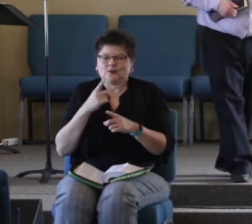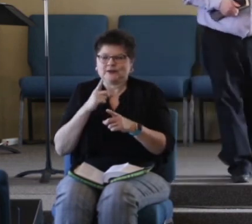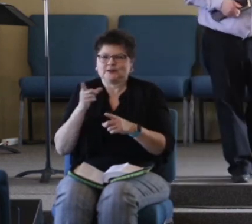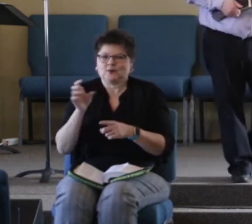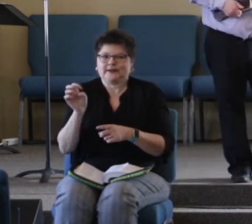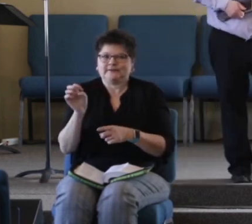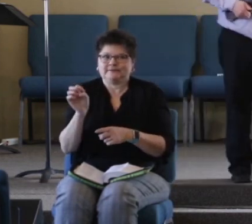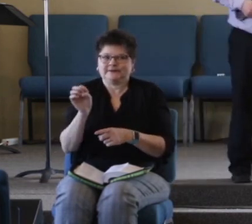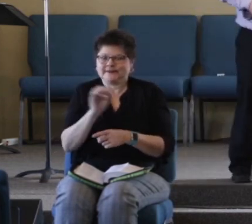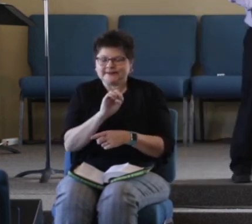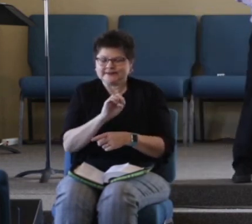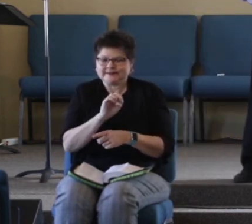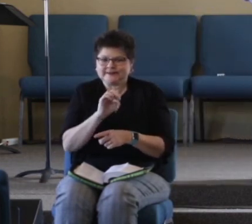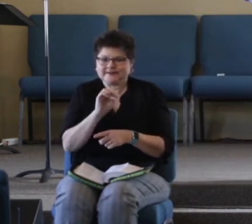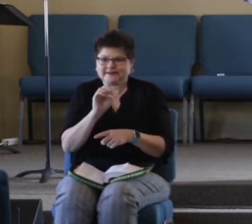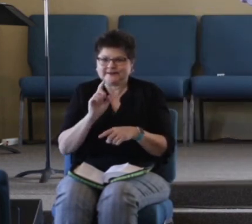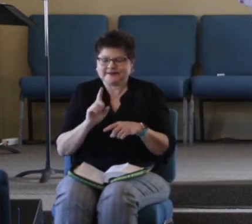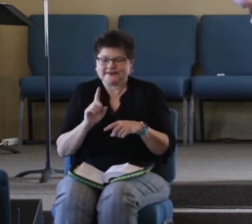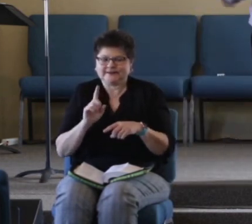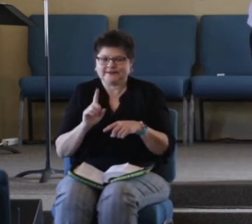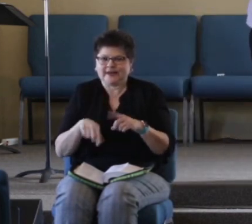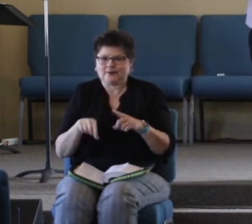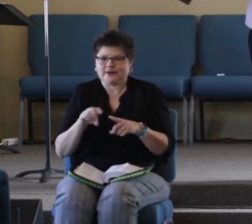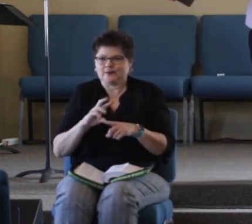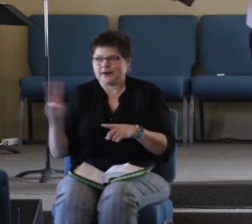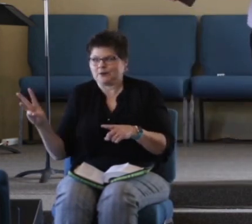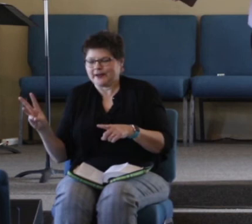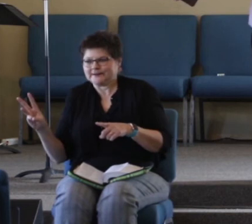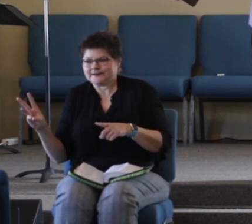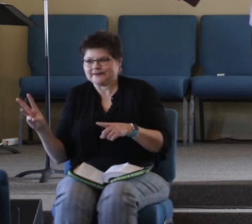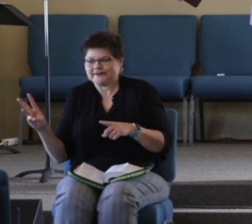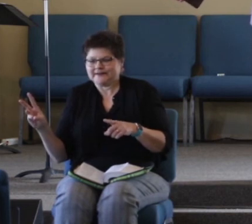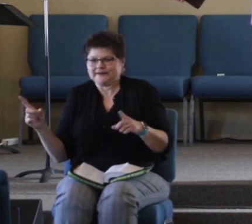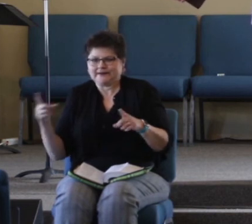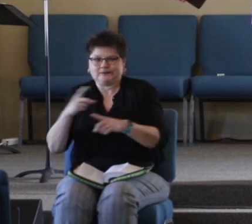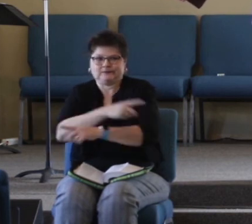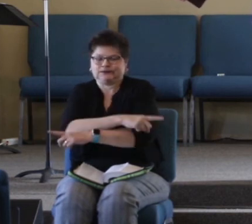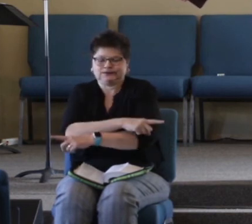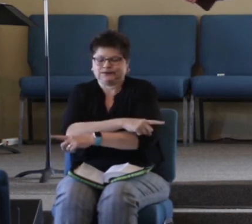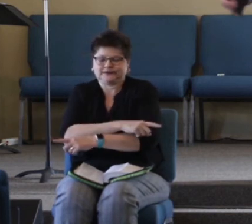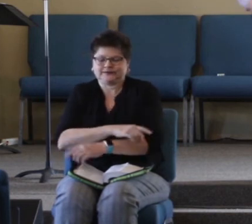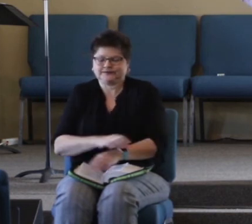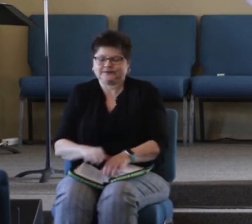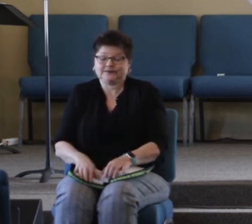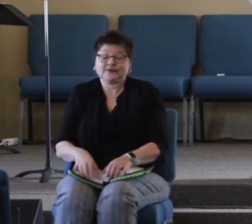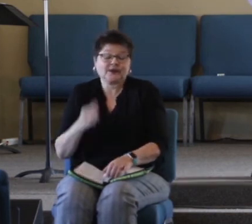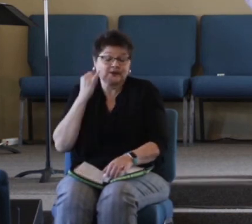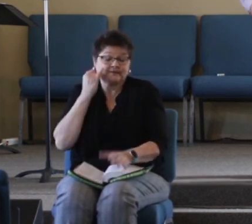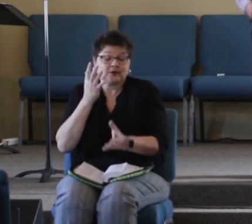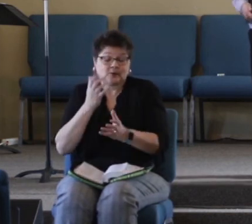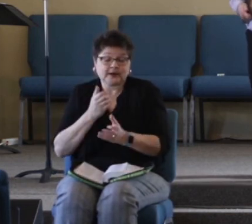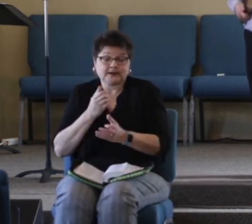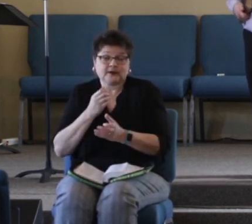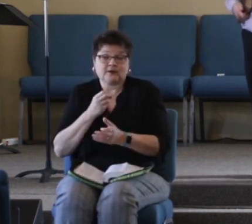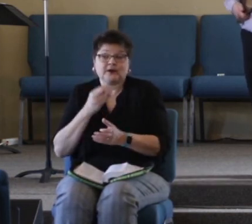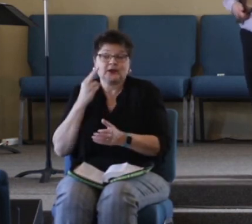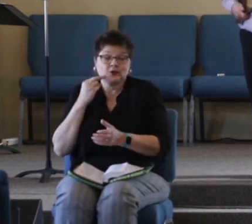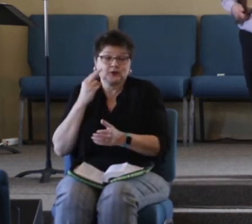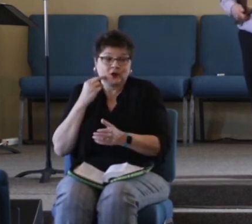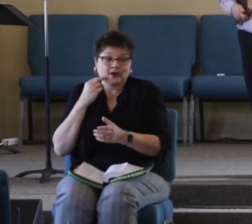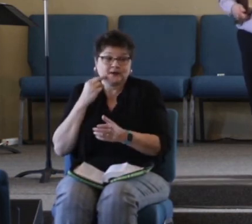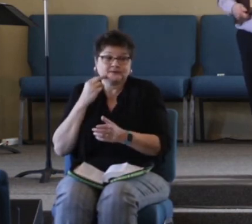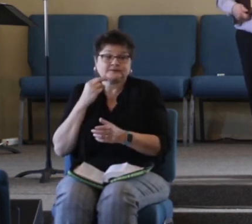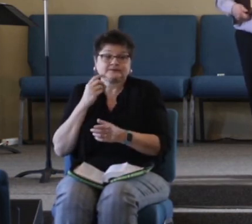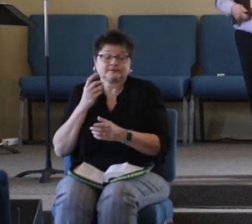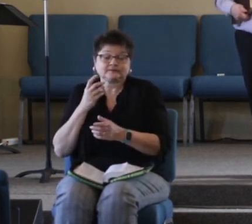traveling west and bypass them and follow them, right? So if you want to go to Utah and you're going to Denver, you got to